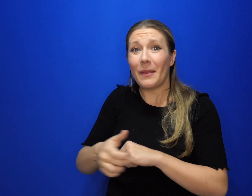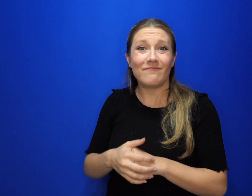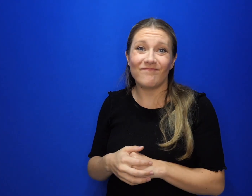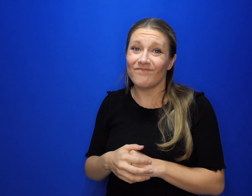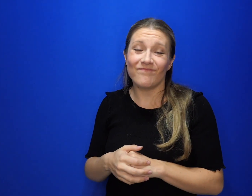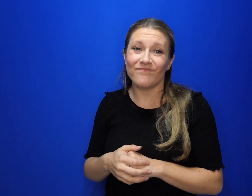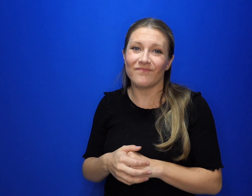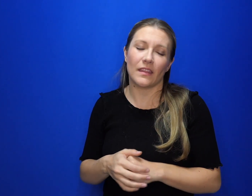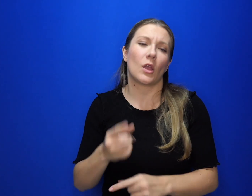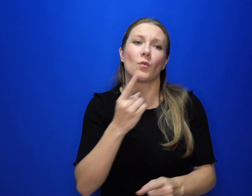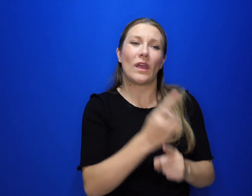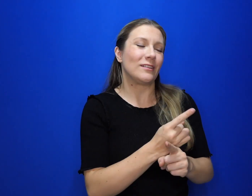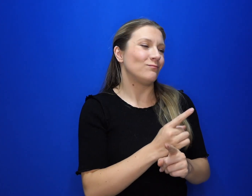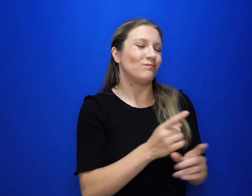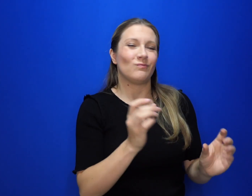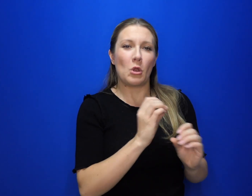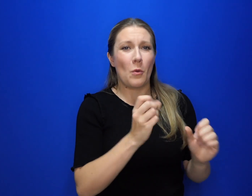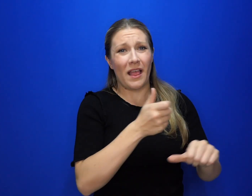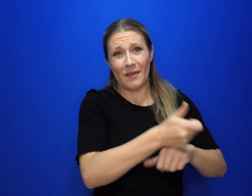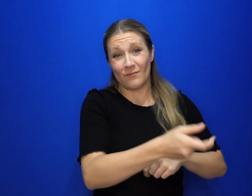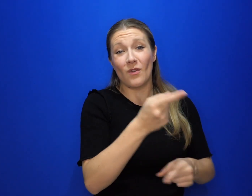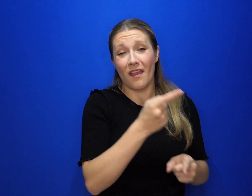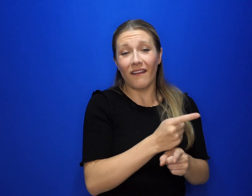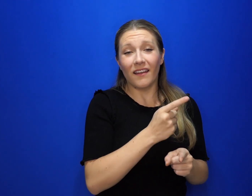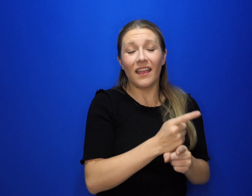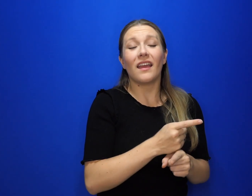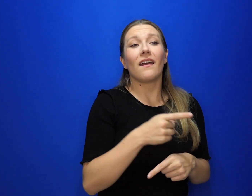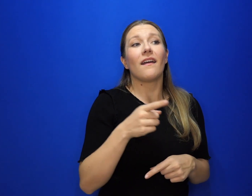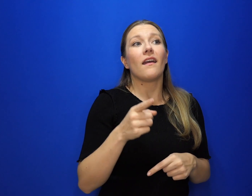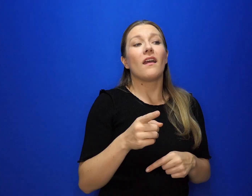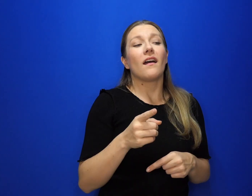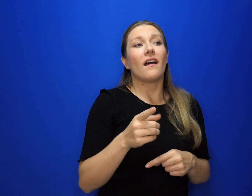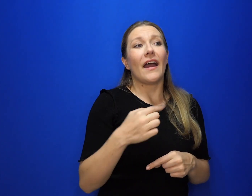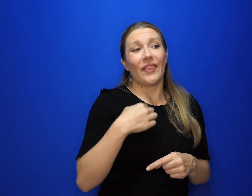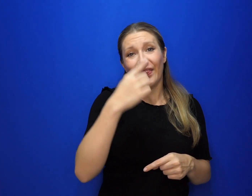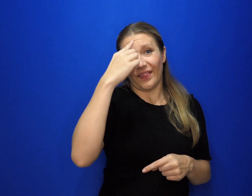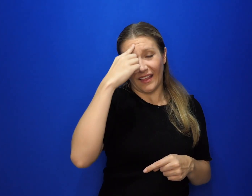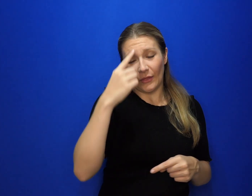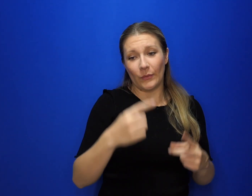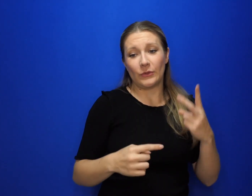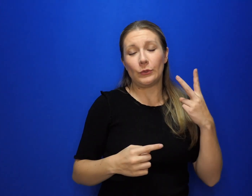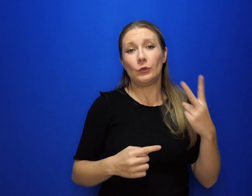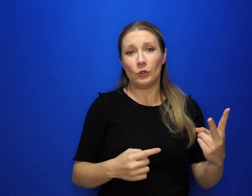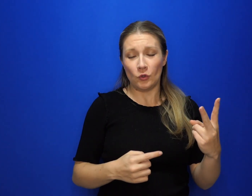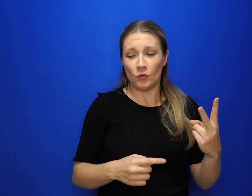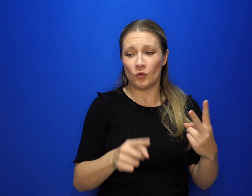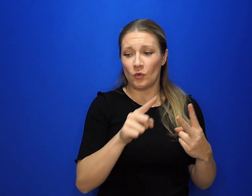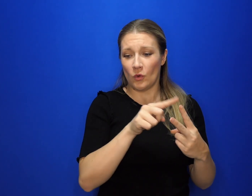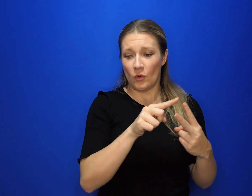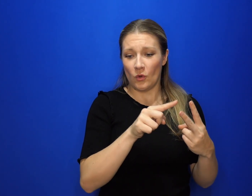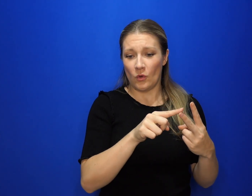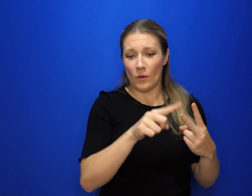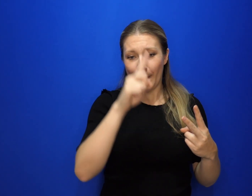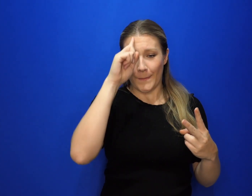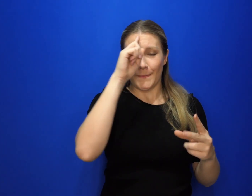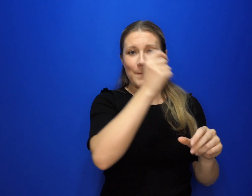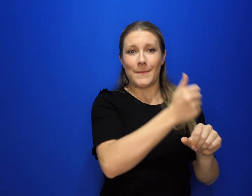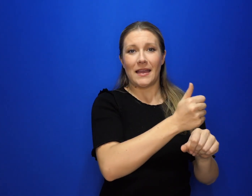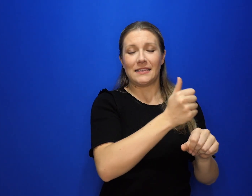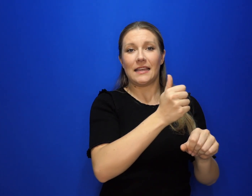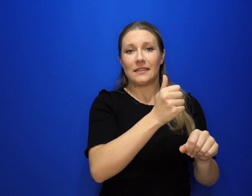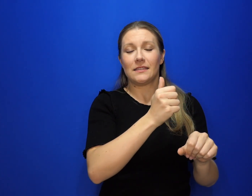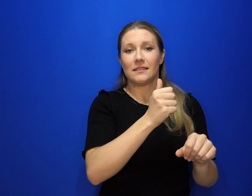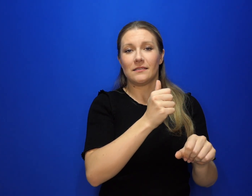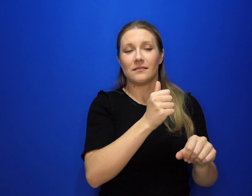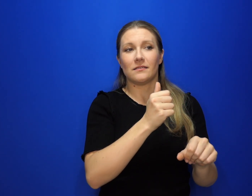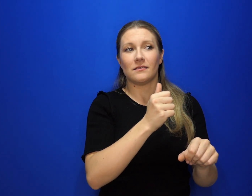them. Right. Not at all. And you do, I think there are two definite like mindsets